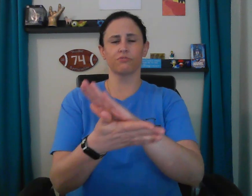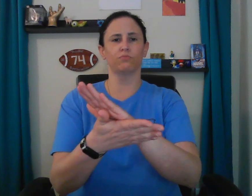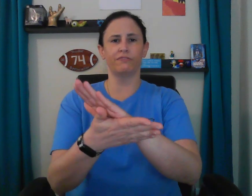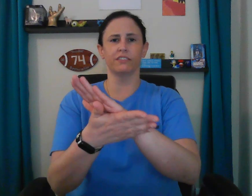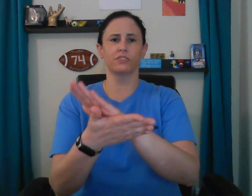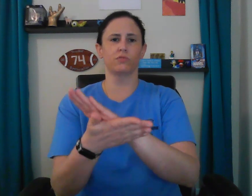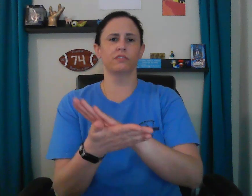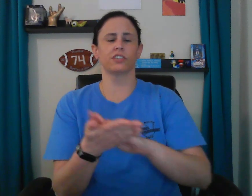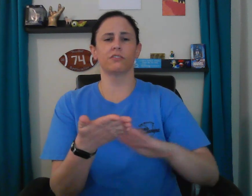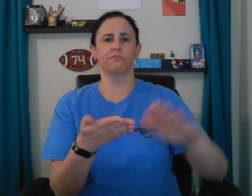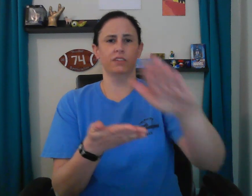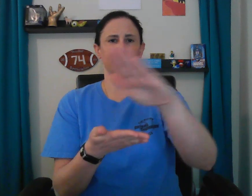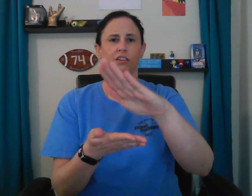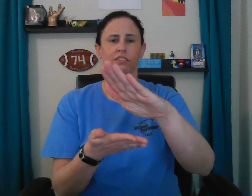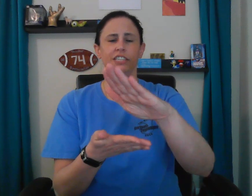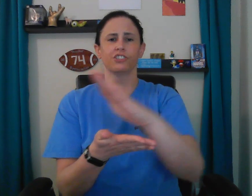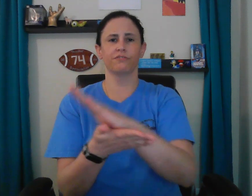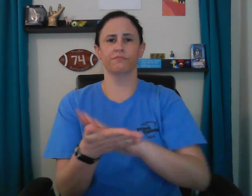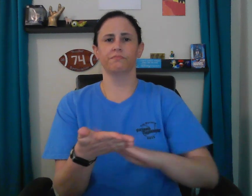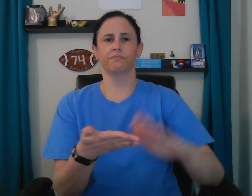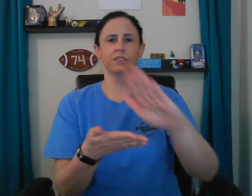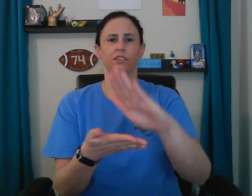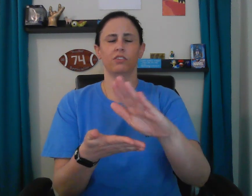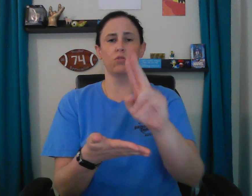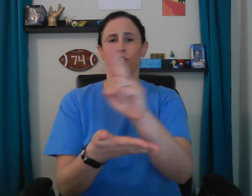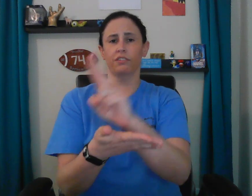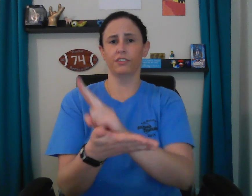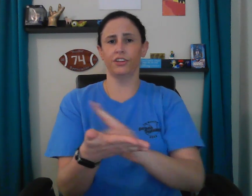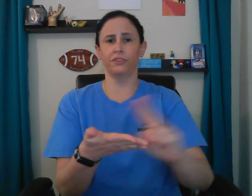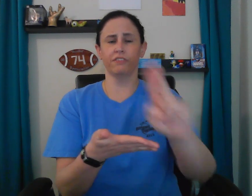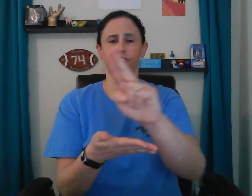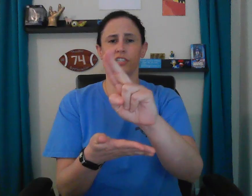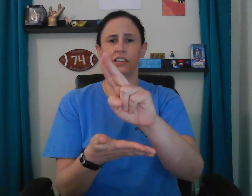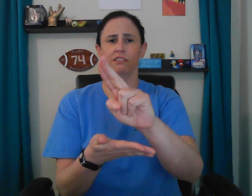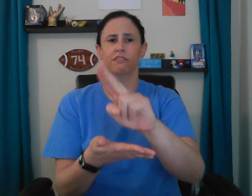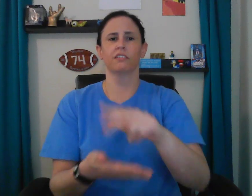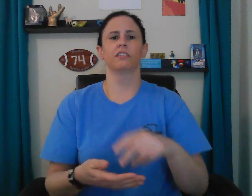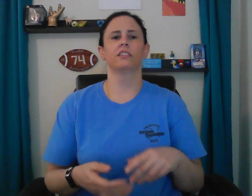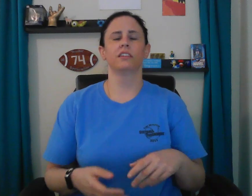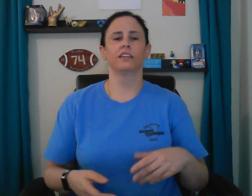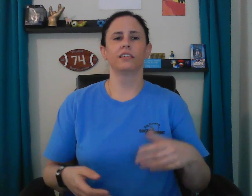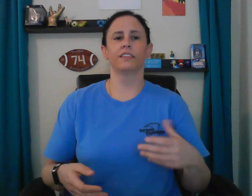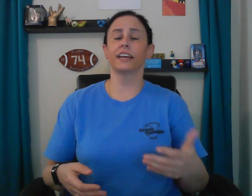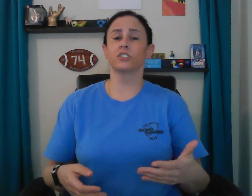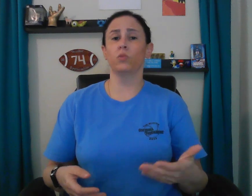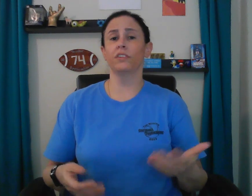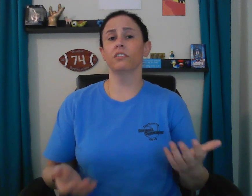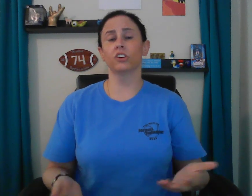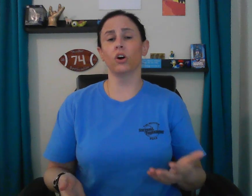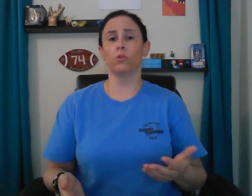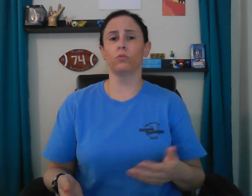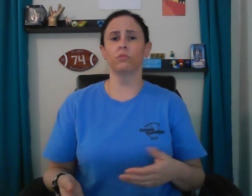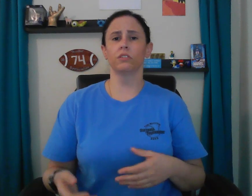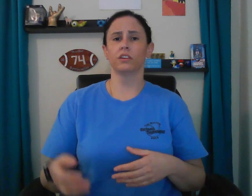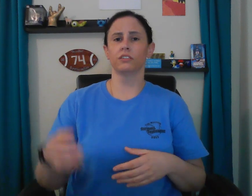We've done this one, so college or university. The next one, goal.